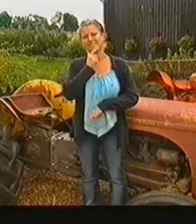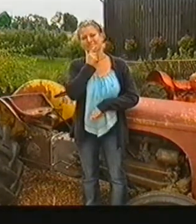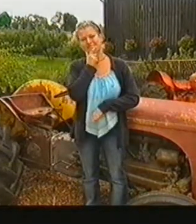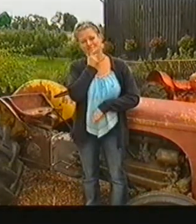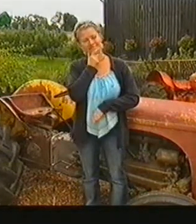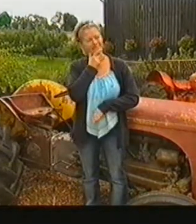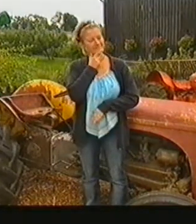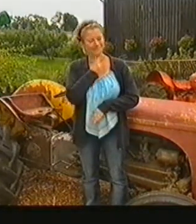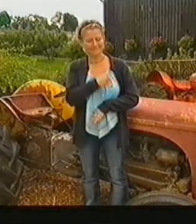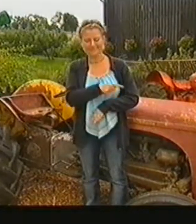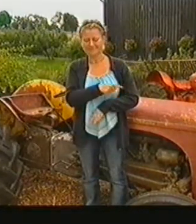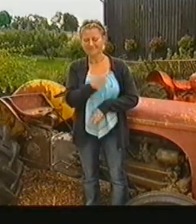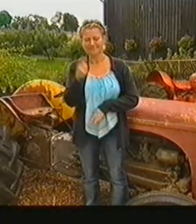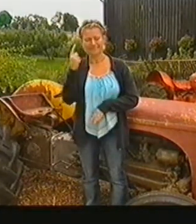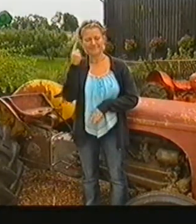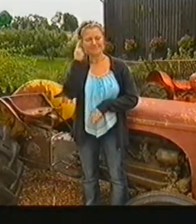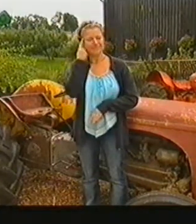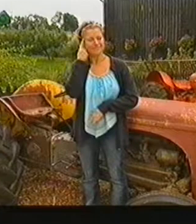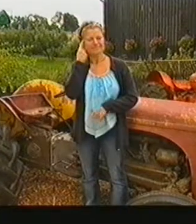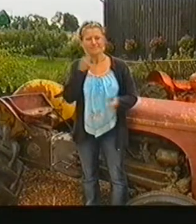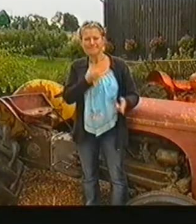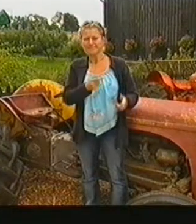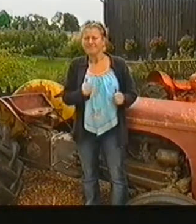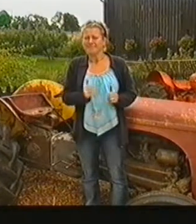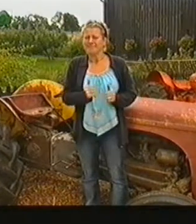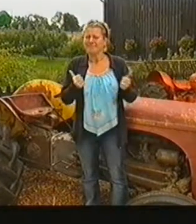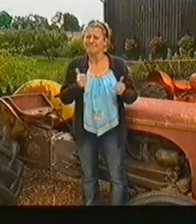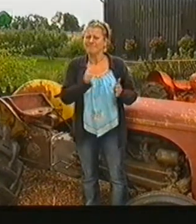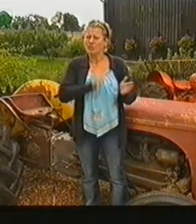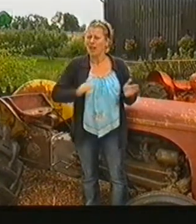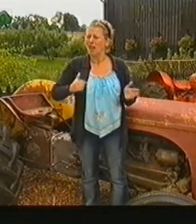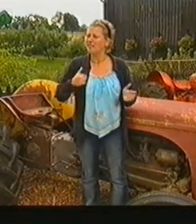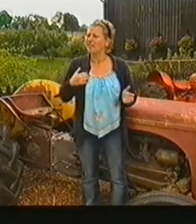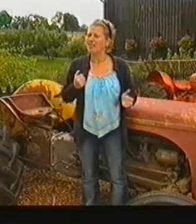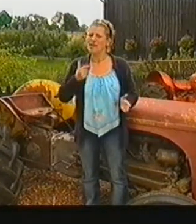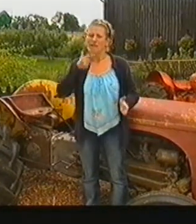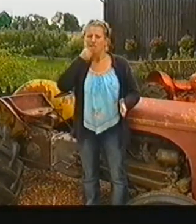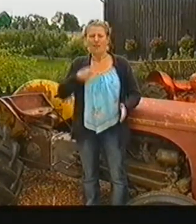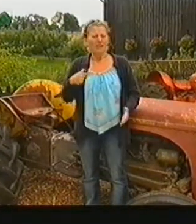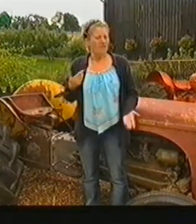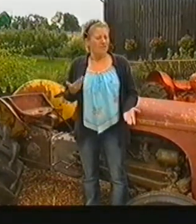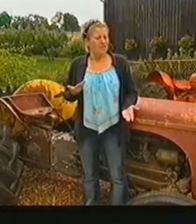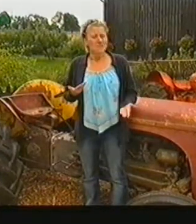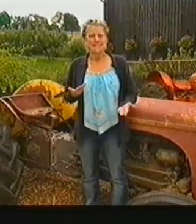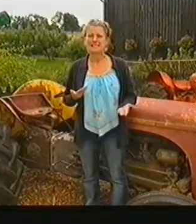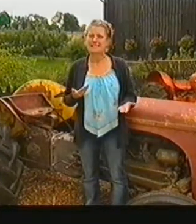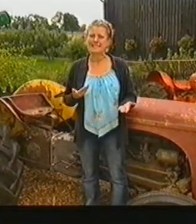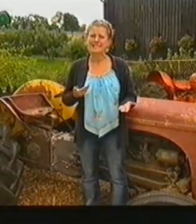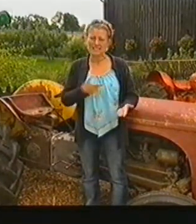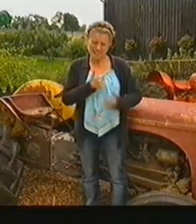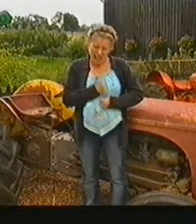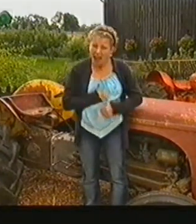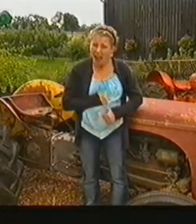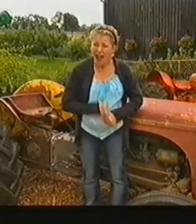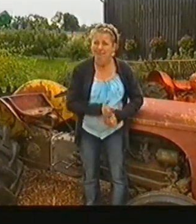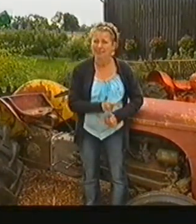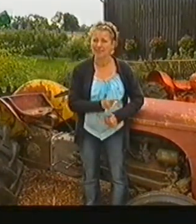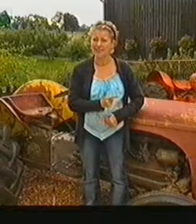at the 4 small foxes, and he smiled. "What fine children I have," he thought. "They are starving to